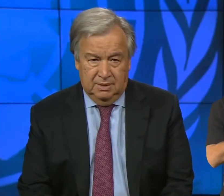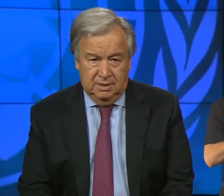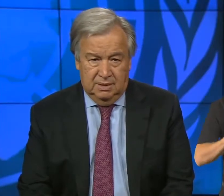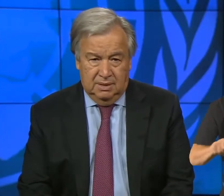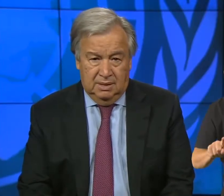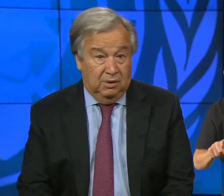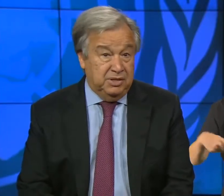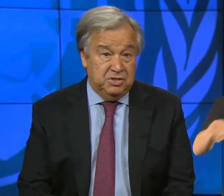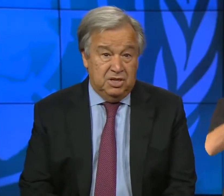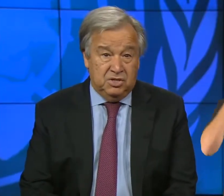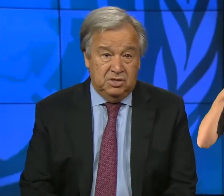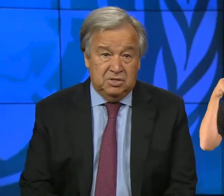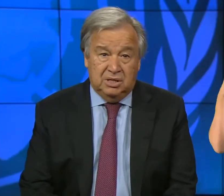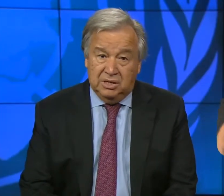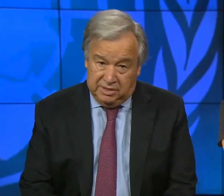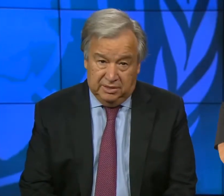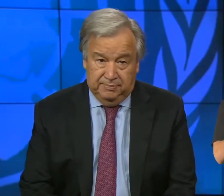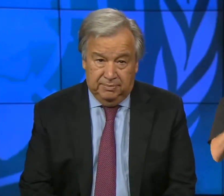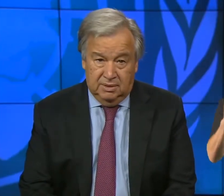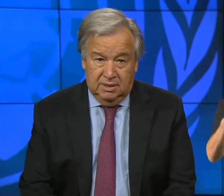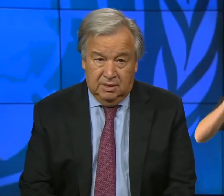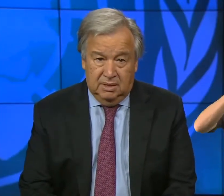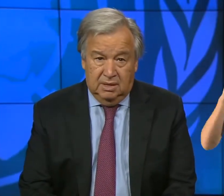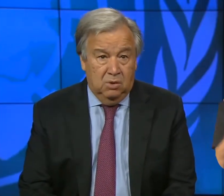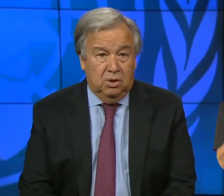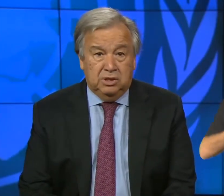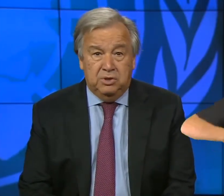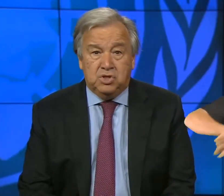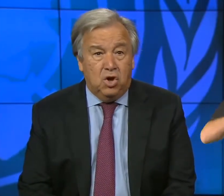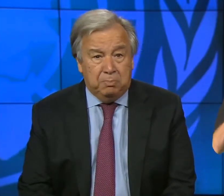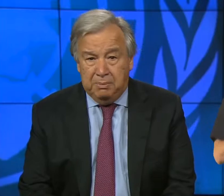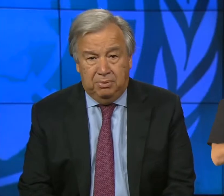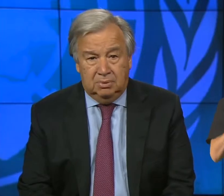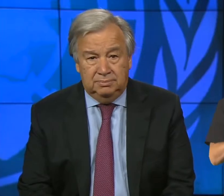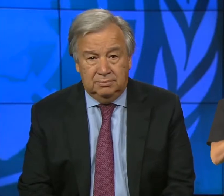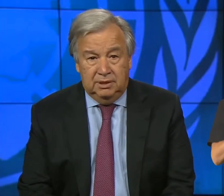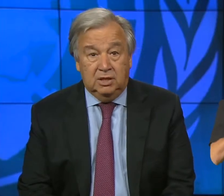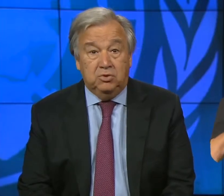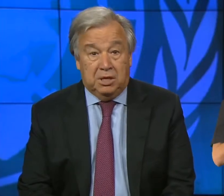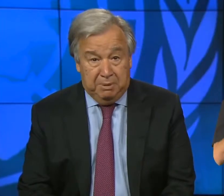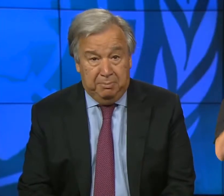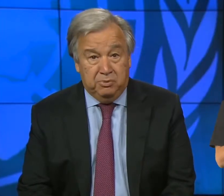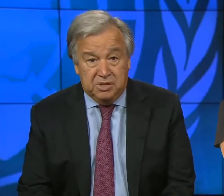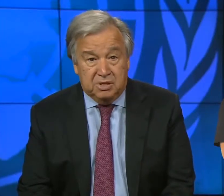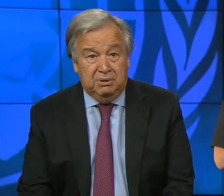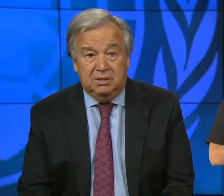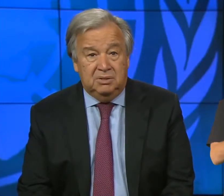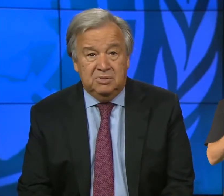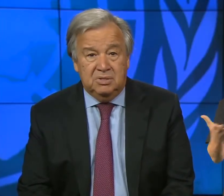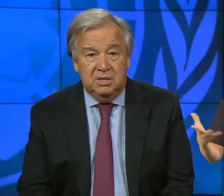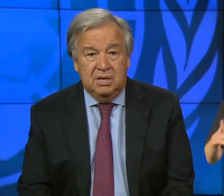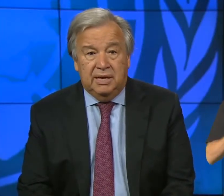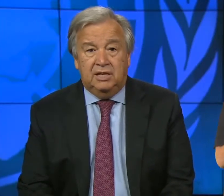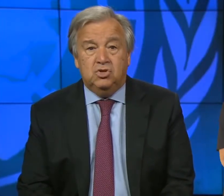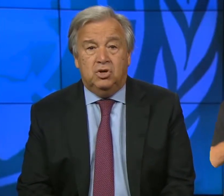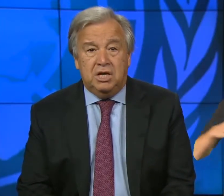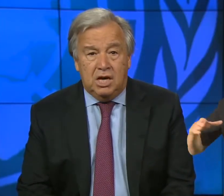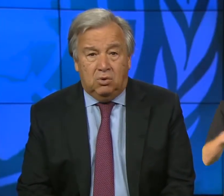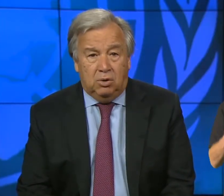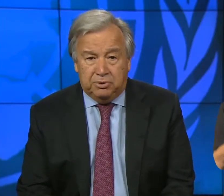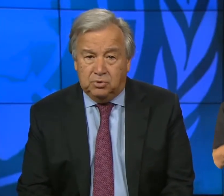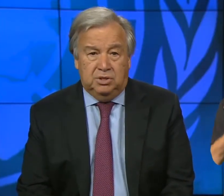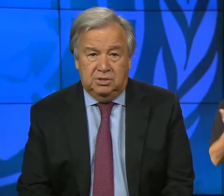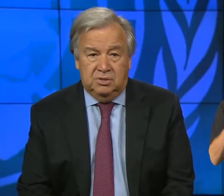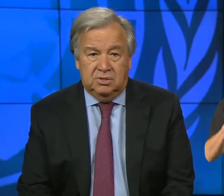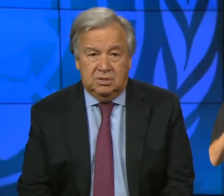operations. Our destination is clear: a world in which all people, including people with disabilities, can